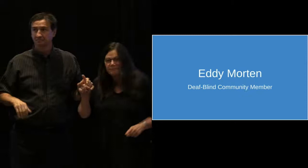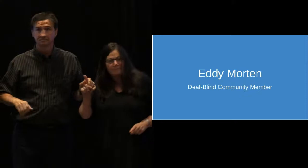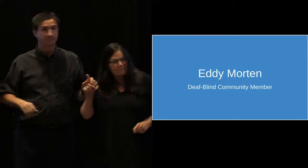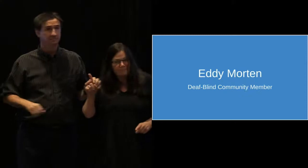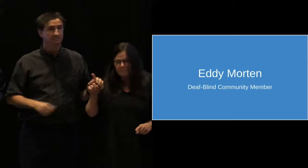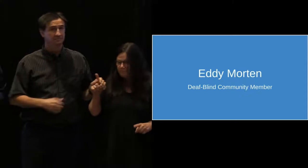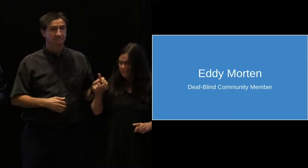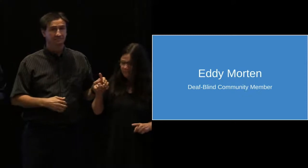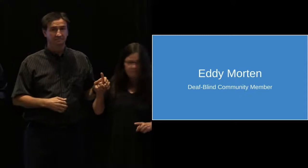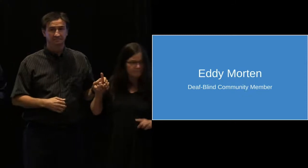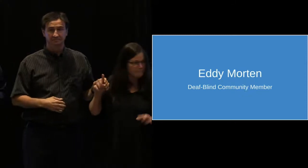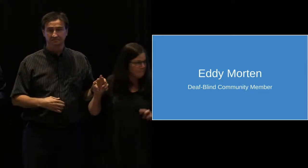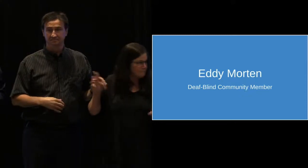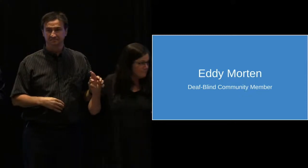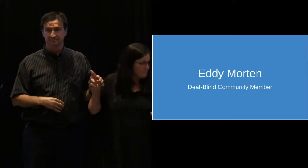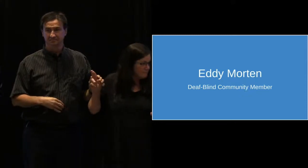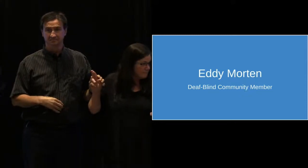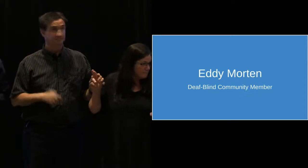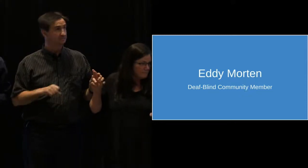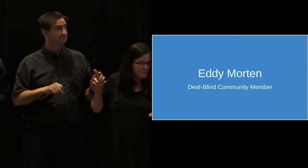Thank you.